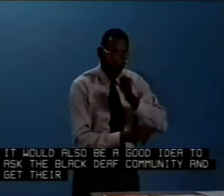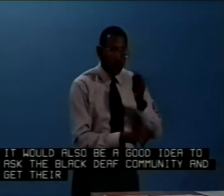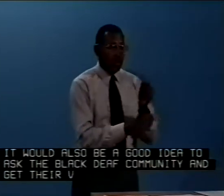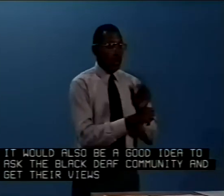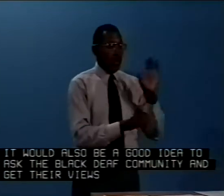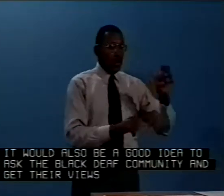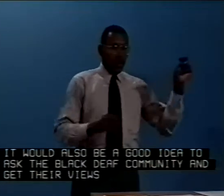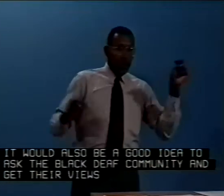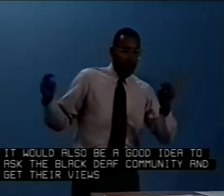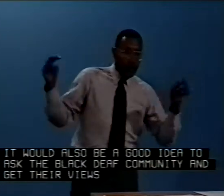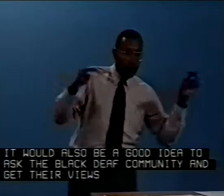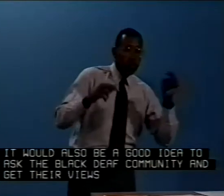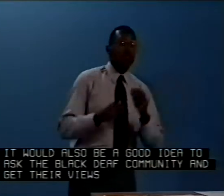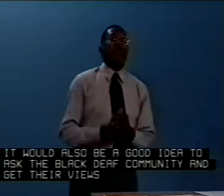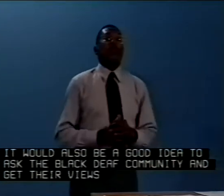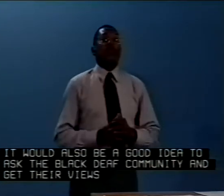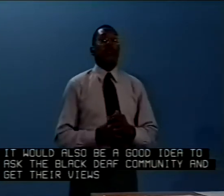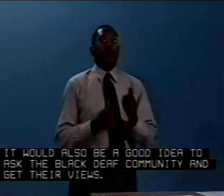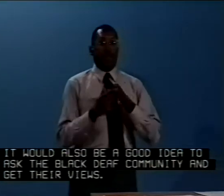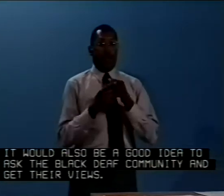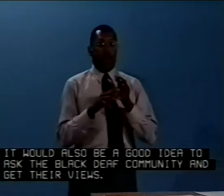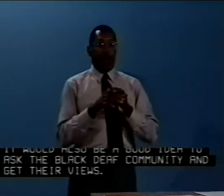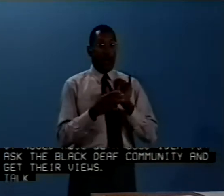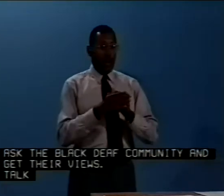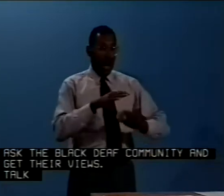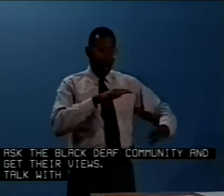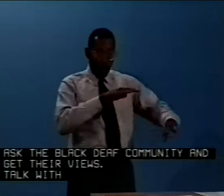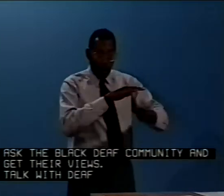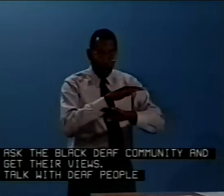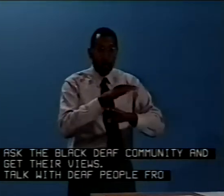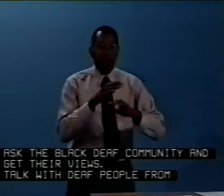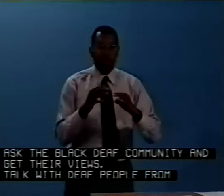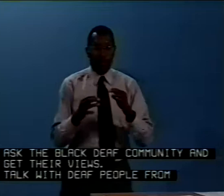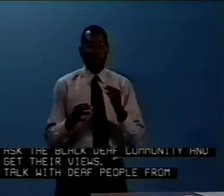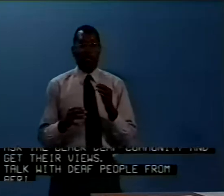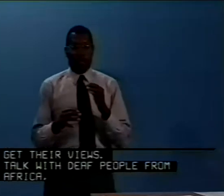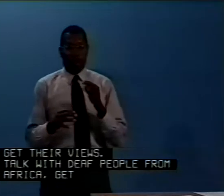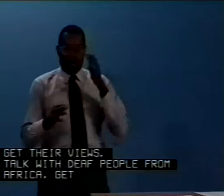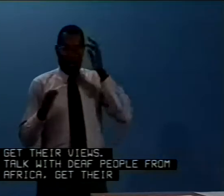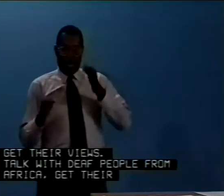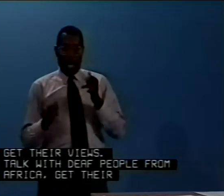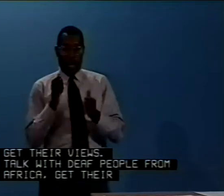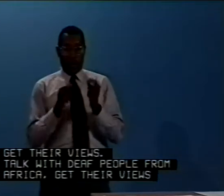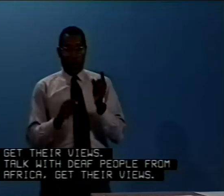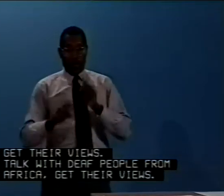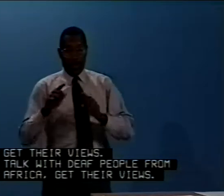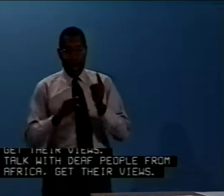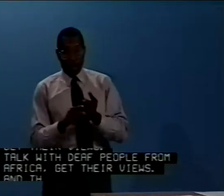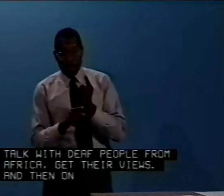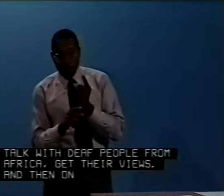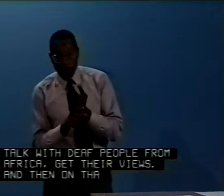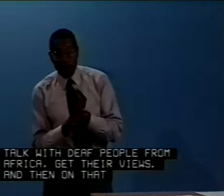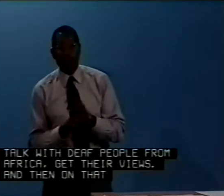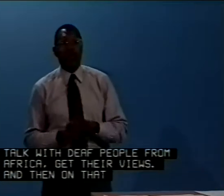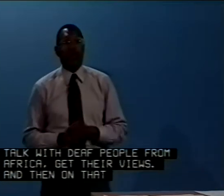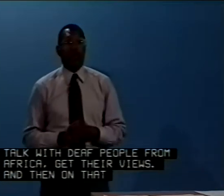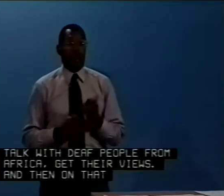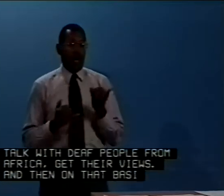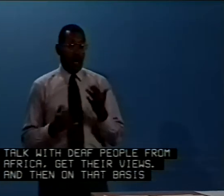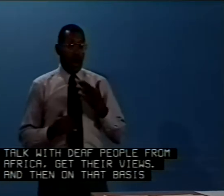Talk with deaf people from Africa, get their views, and then on that basis, decide which sign is appropriate to